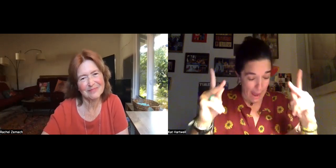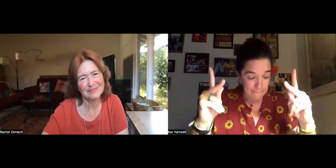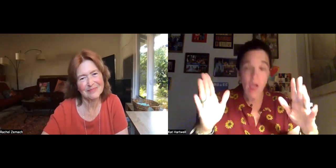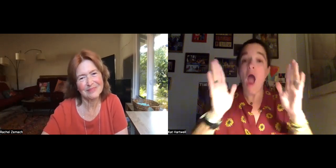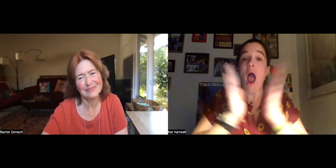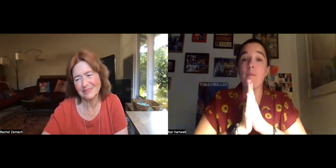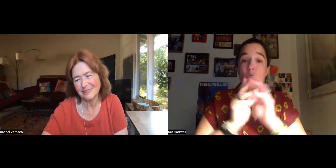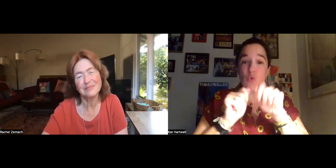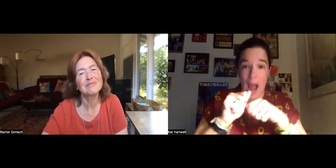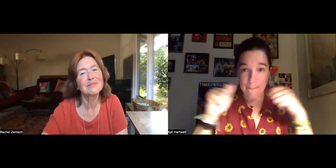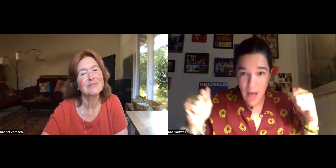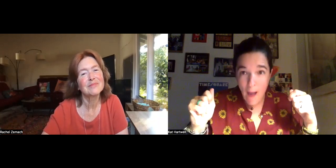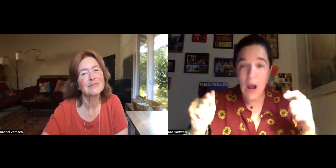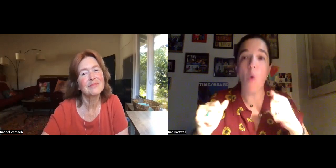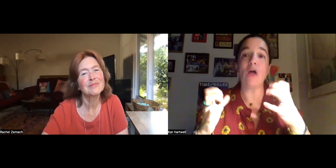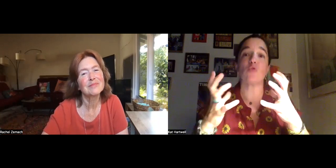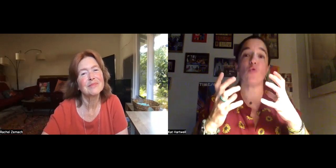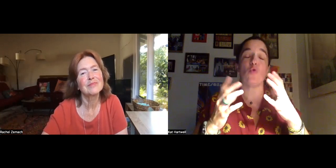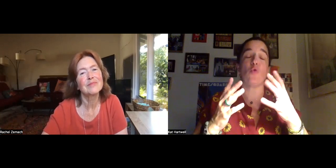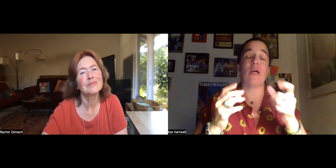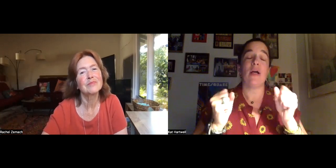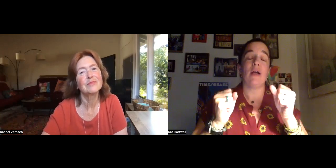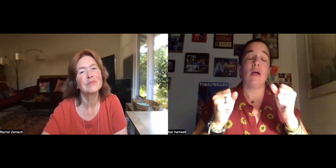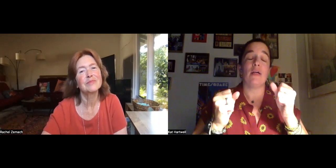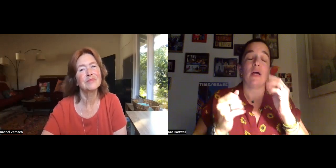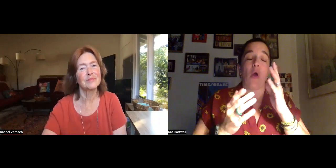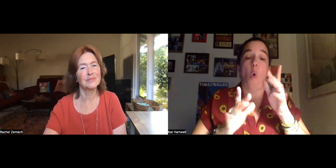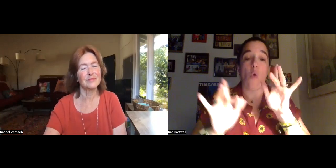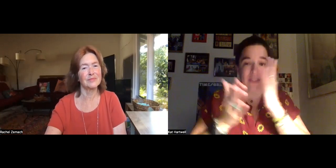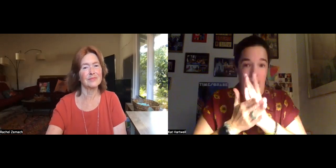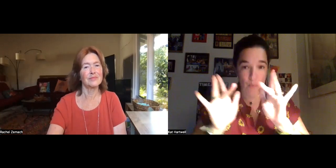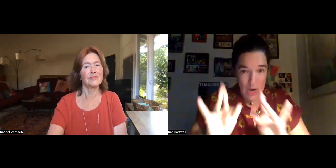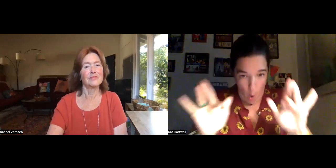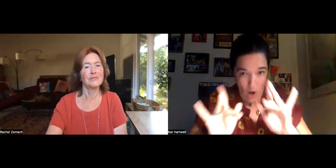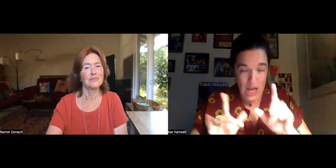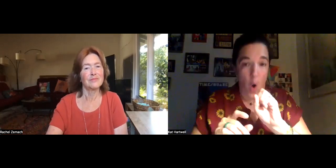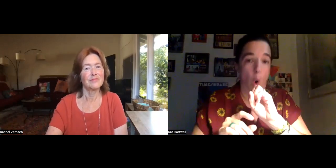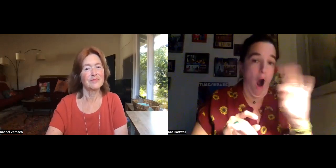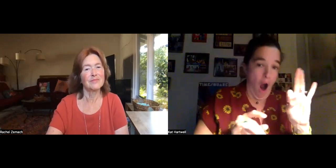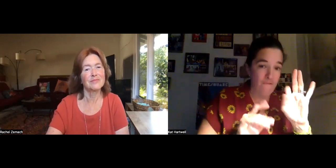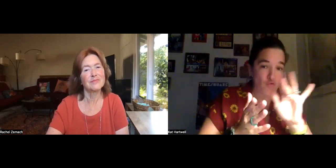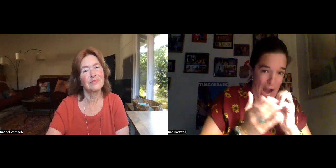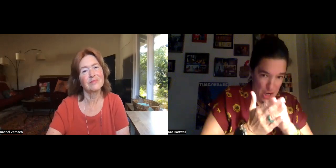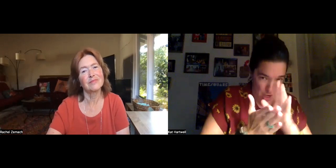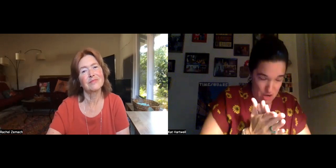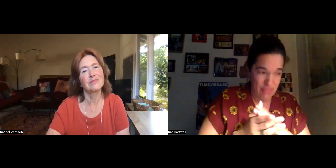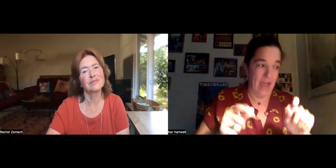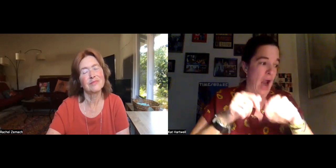Okay. I'm going to wrap it up. I want to stop recording, go off record.